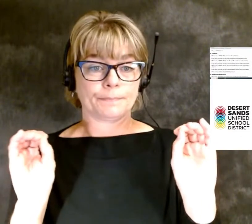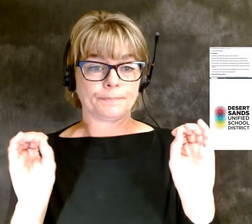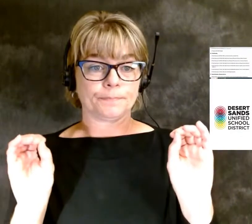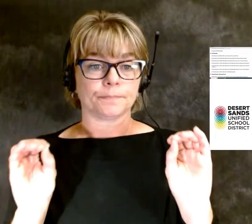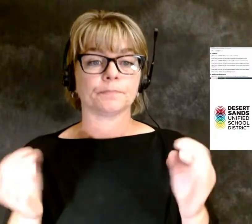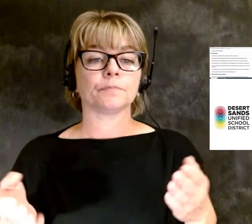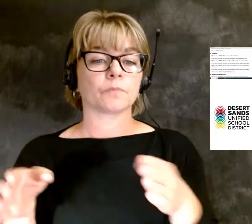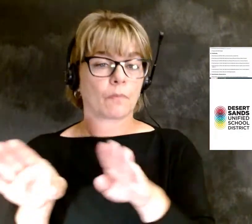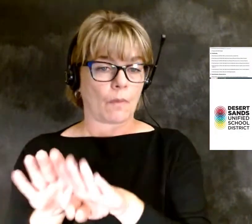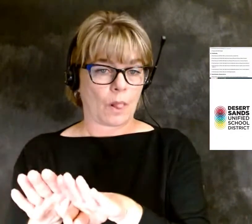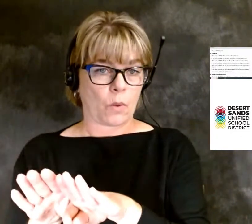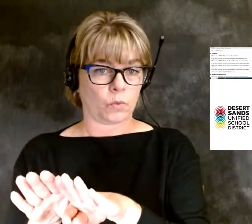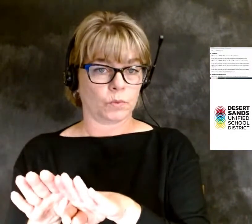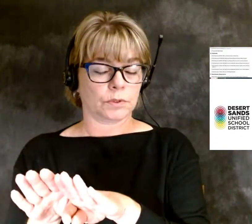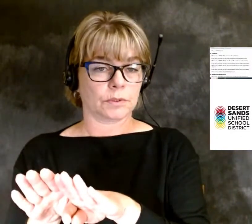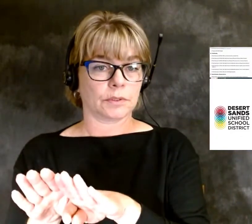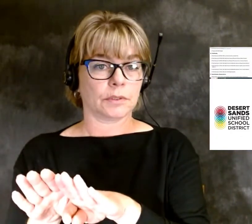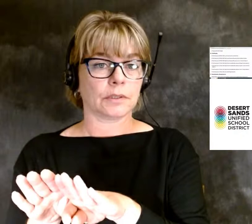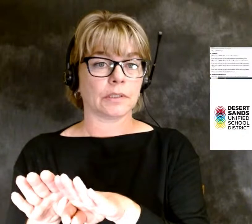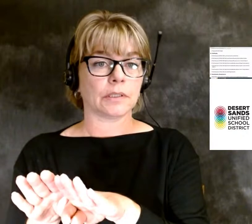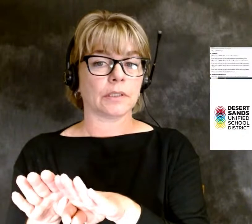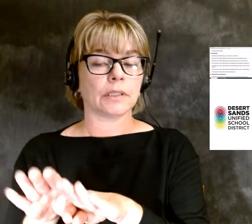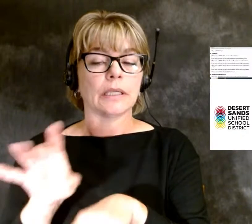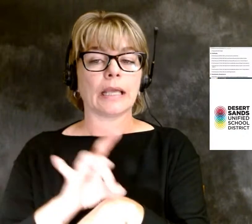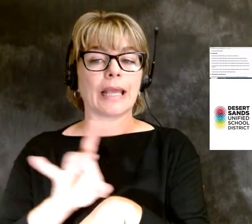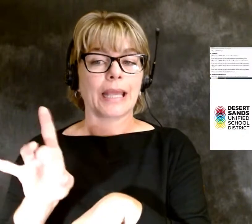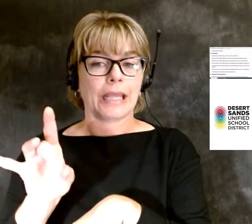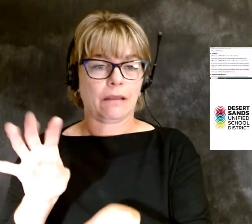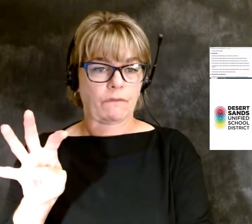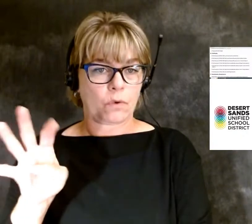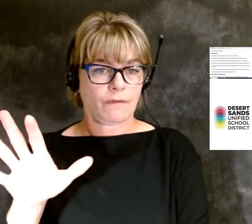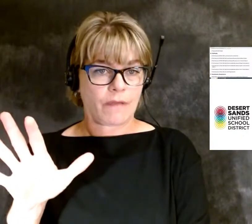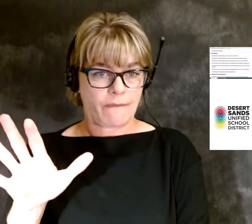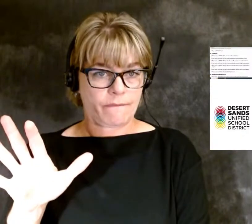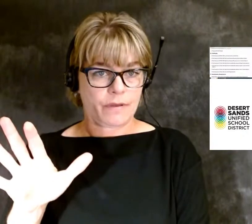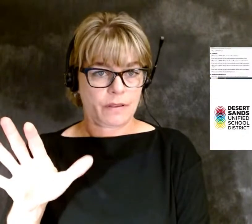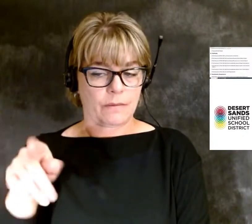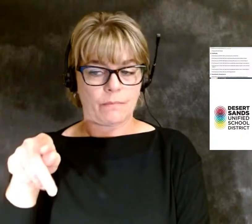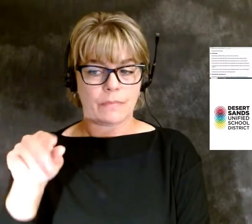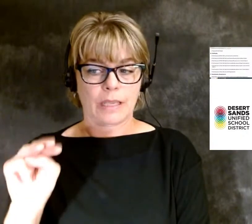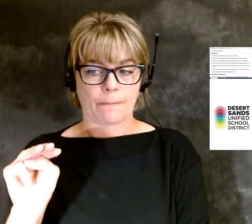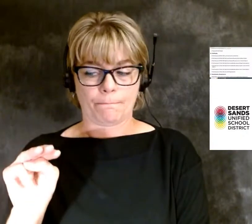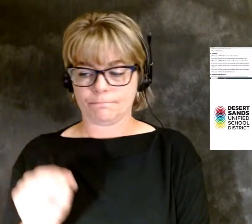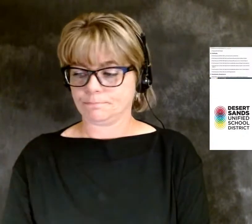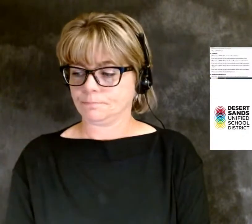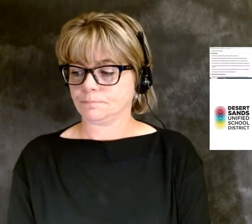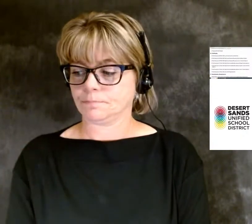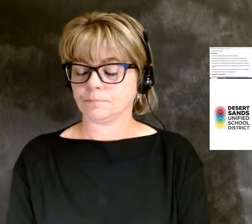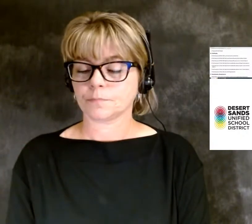I will close the public hearing at 8:45 p.m.